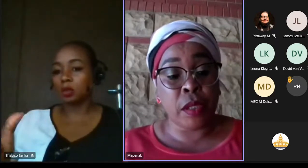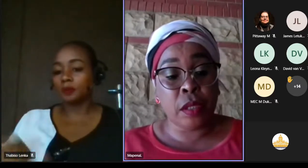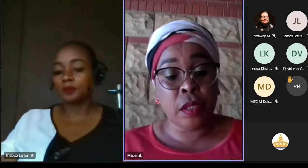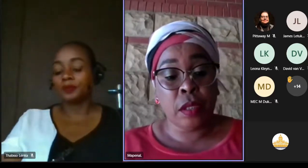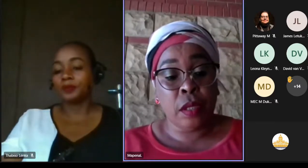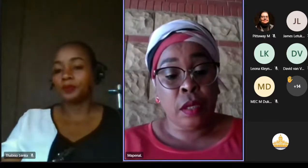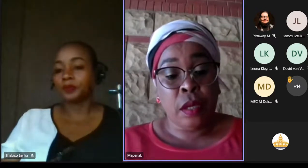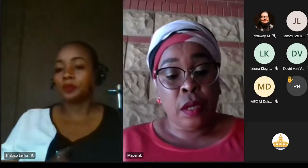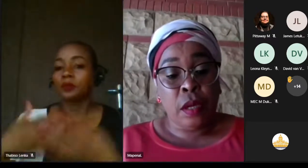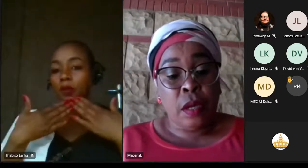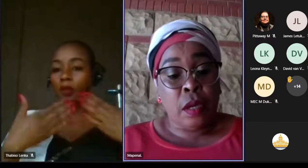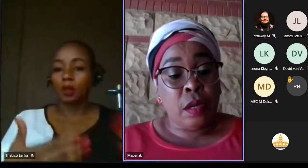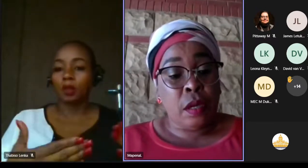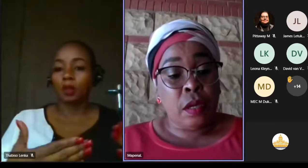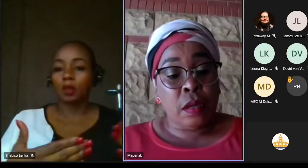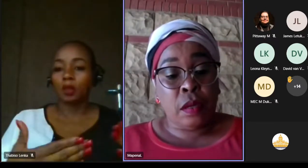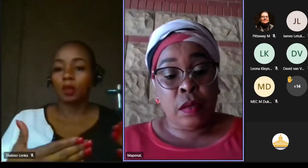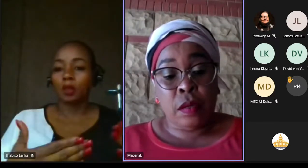Thank you very much.